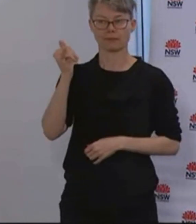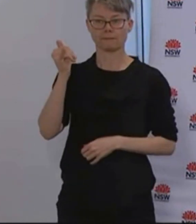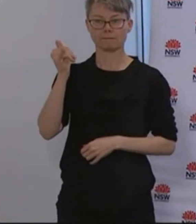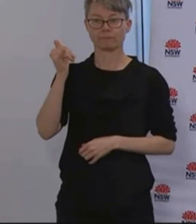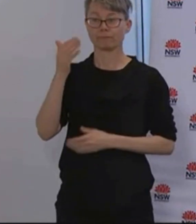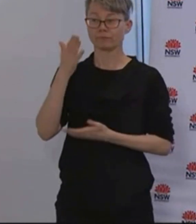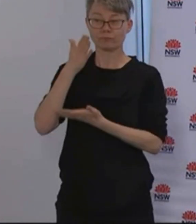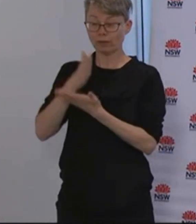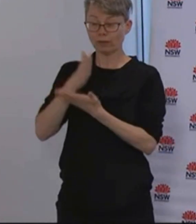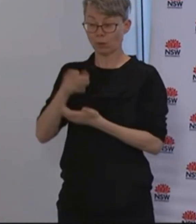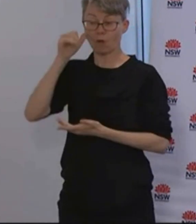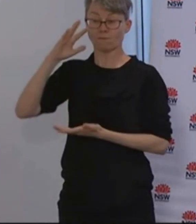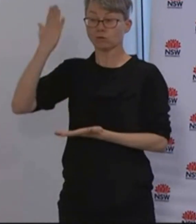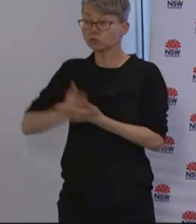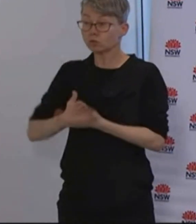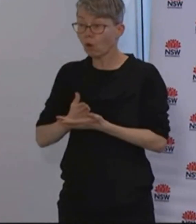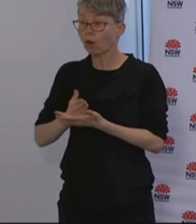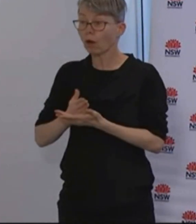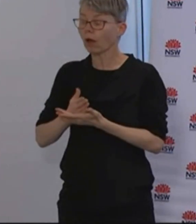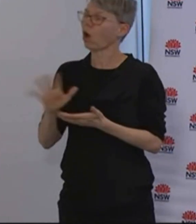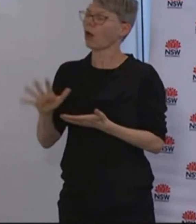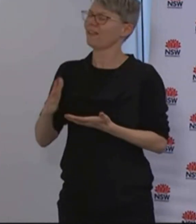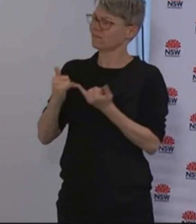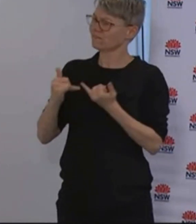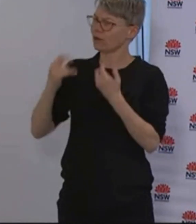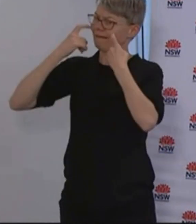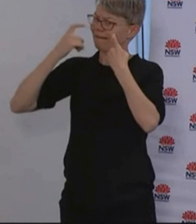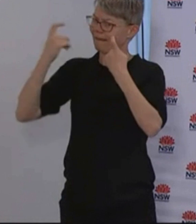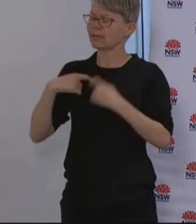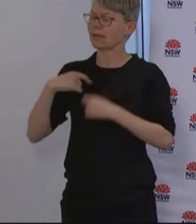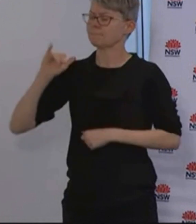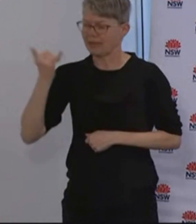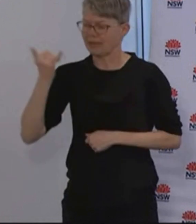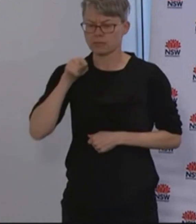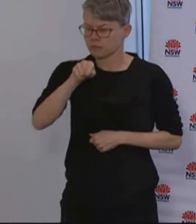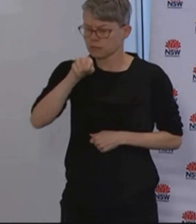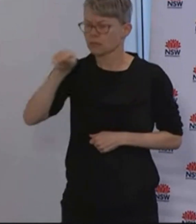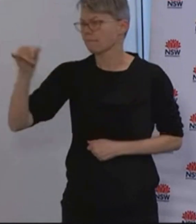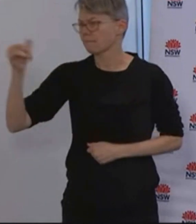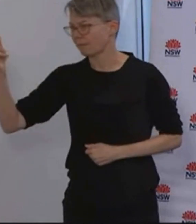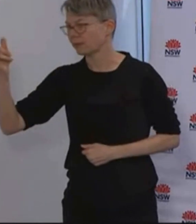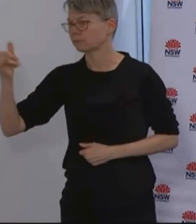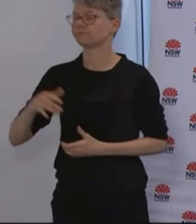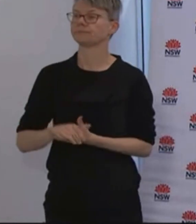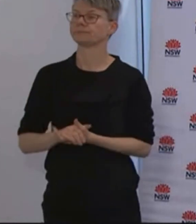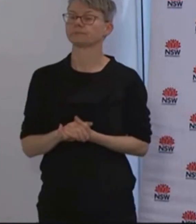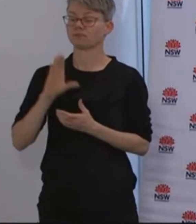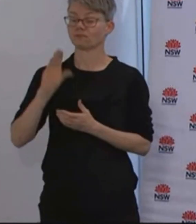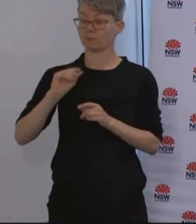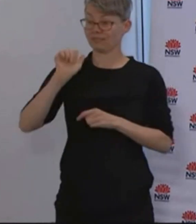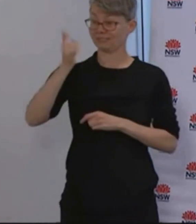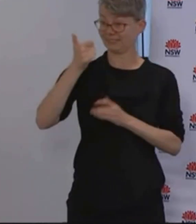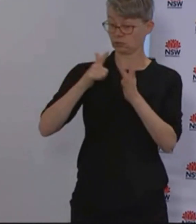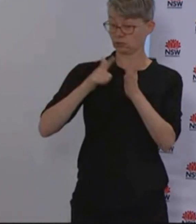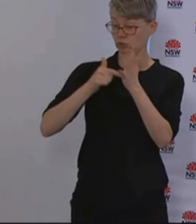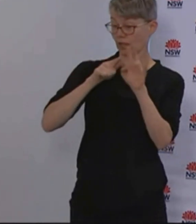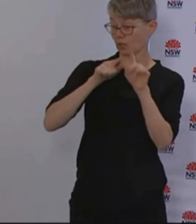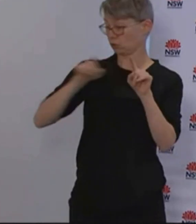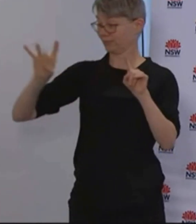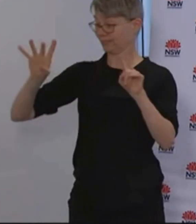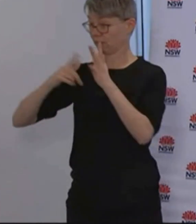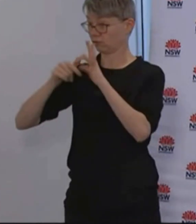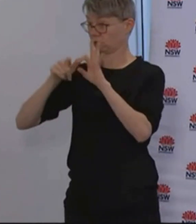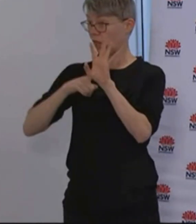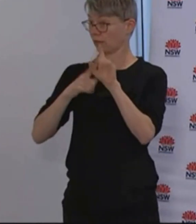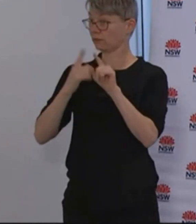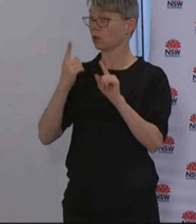these sites and taking a very precautionary approach. So from the 6th to the 10th of July, one